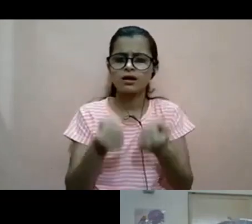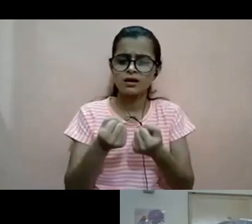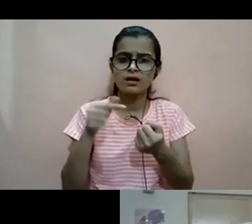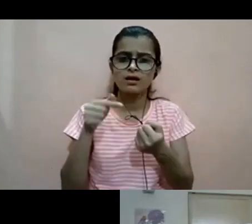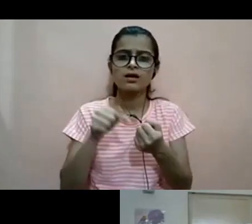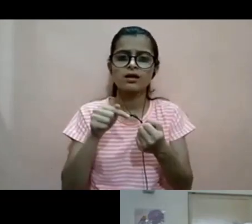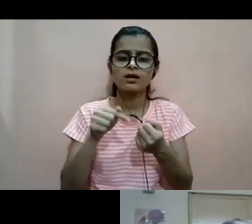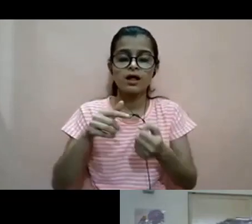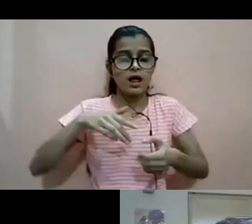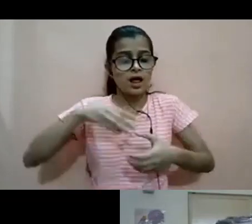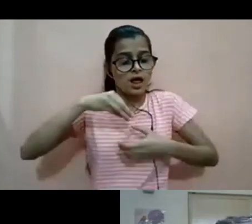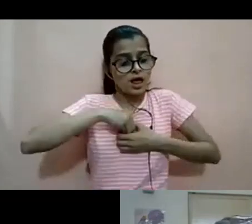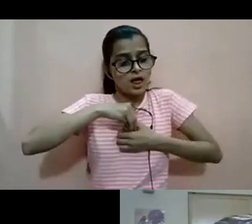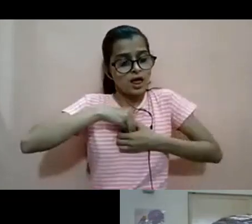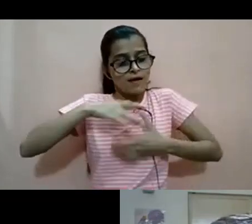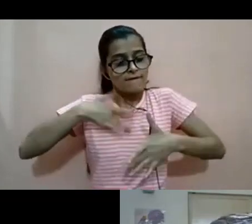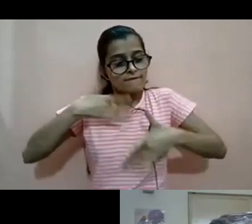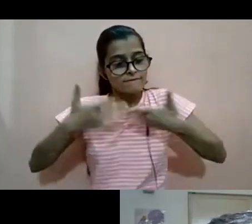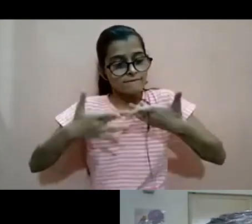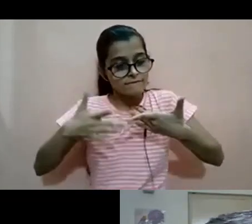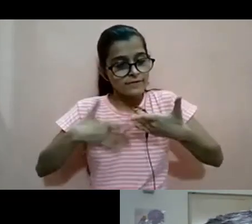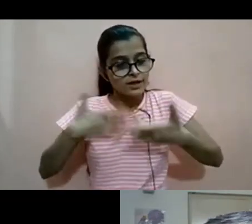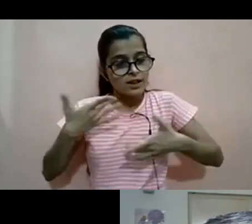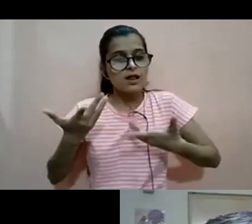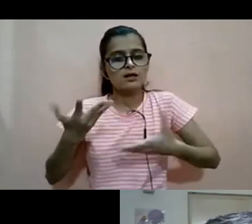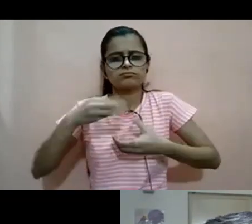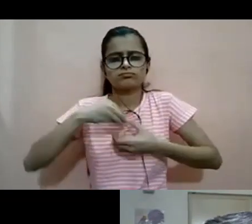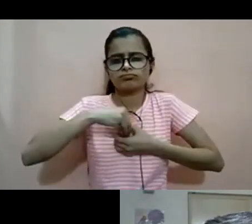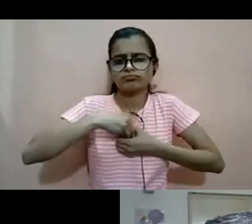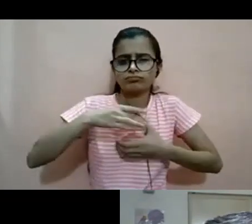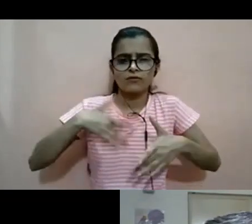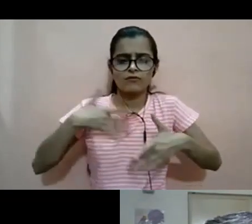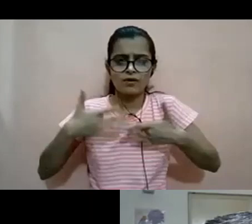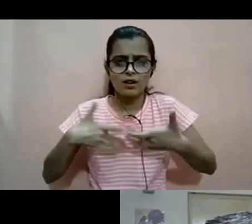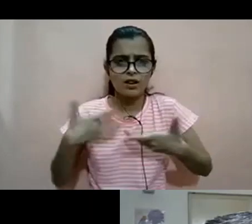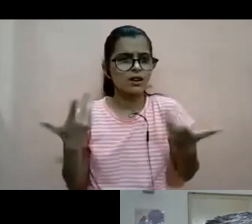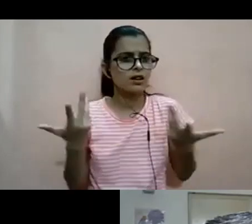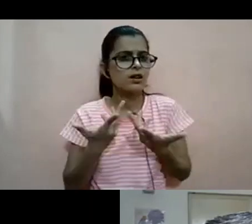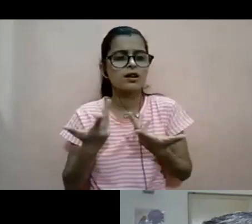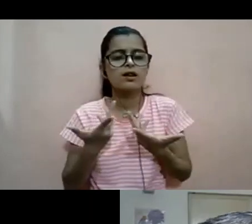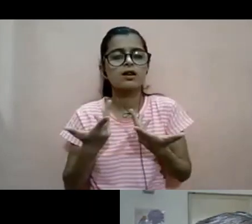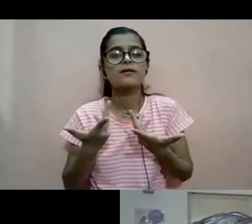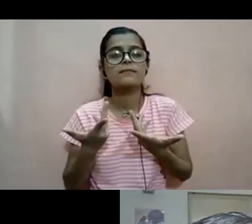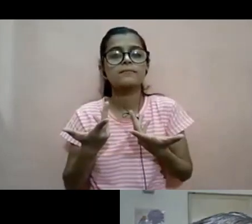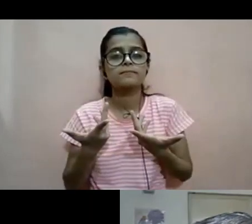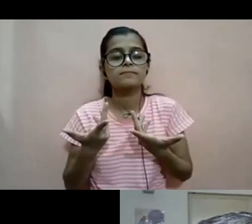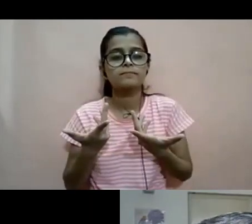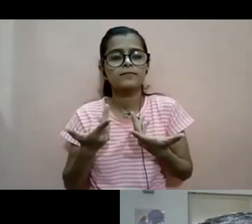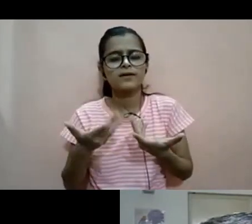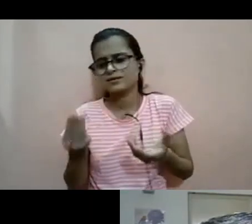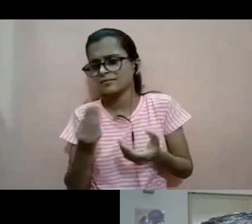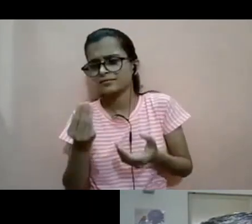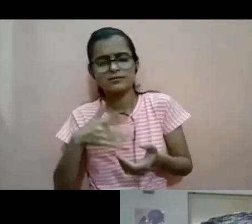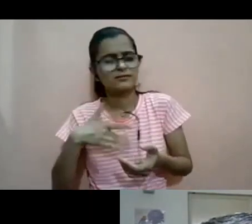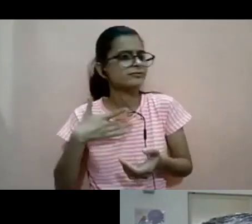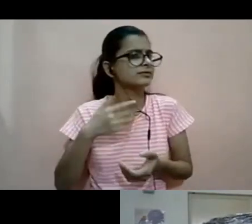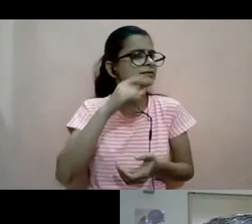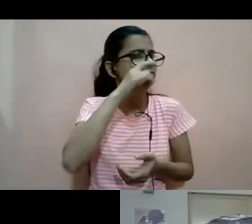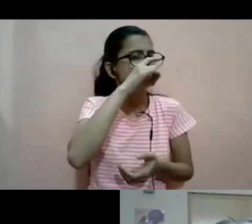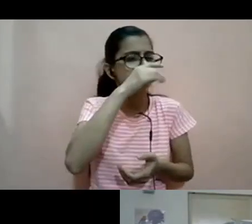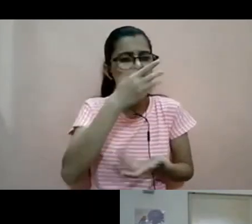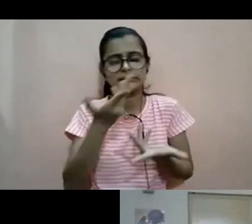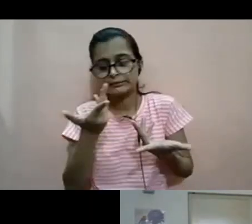intimate feelings. It potentially might be quite shameful, and it might also be embarrassing thinking about those things that we